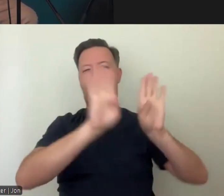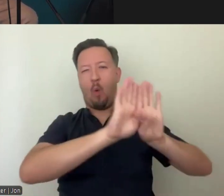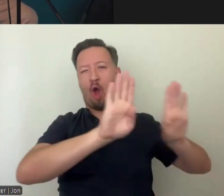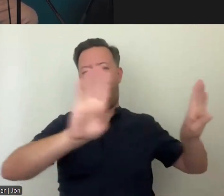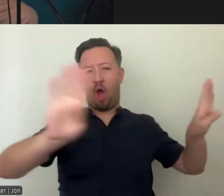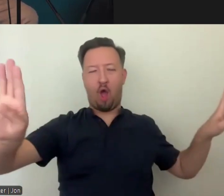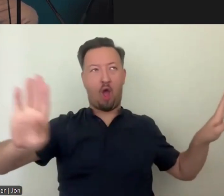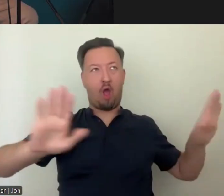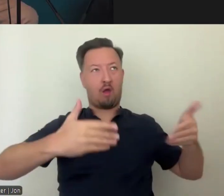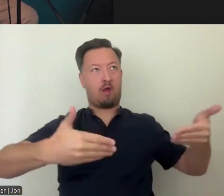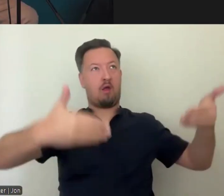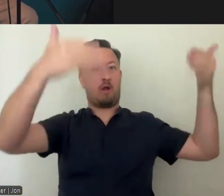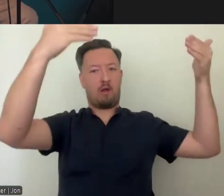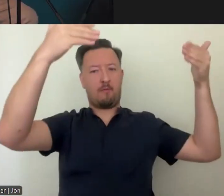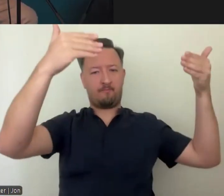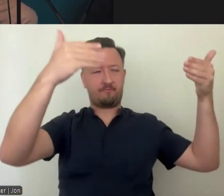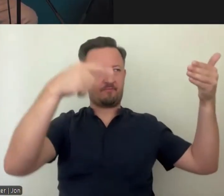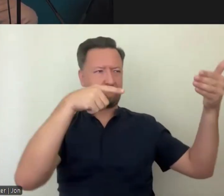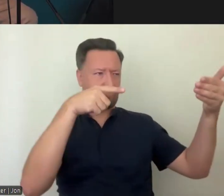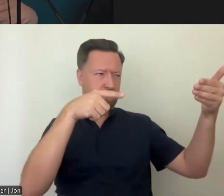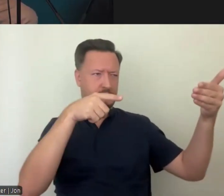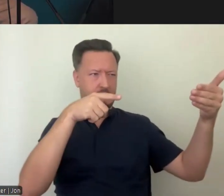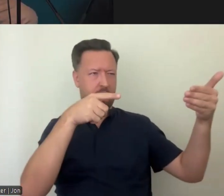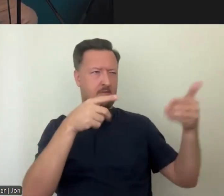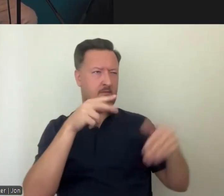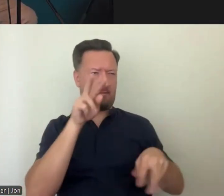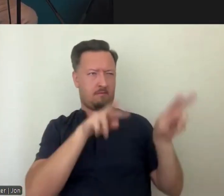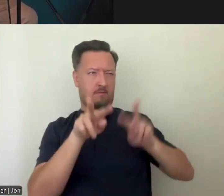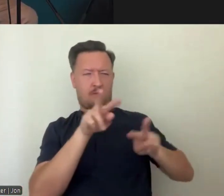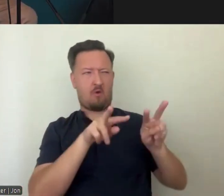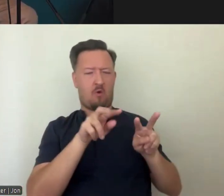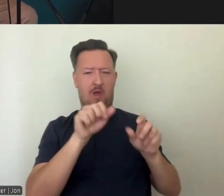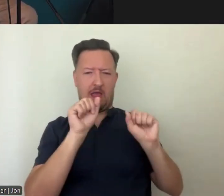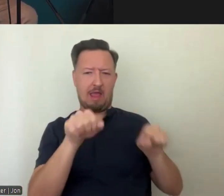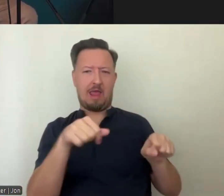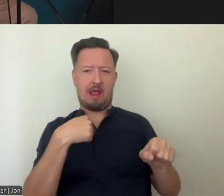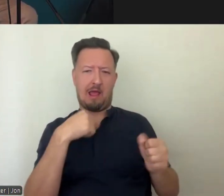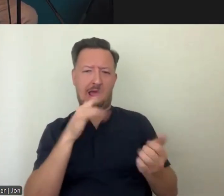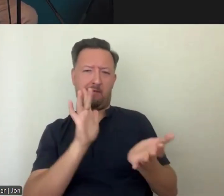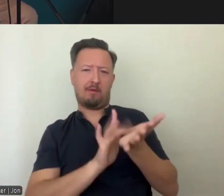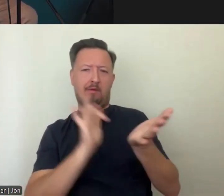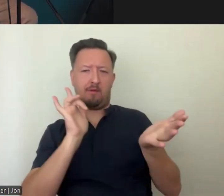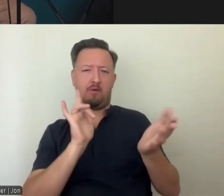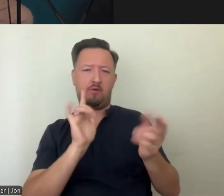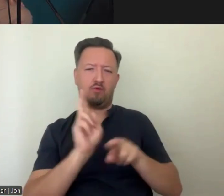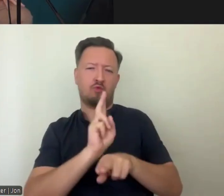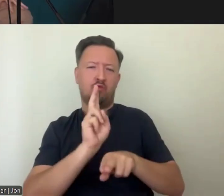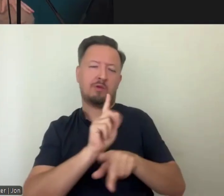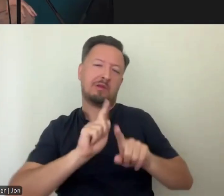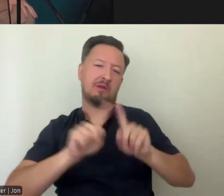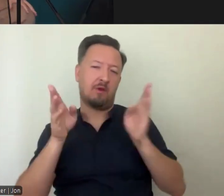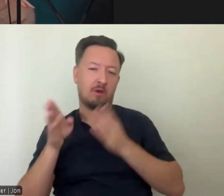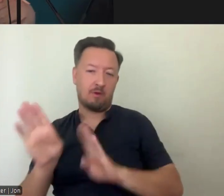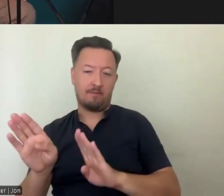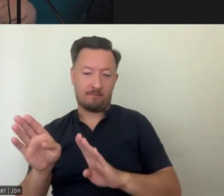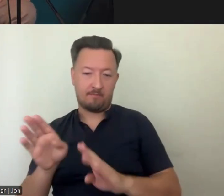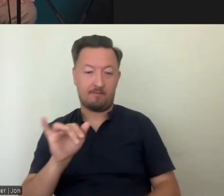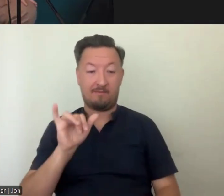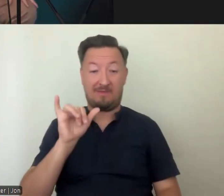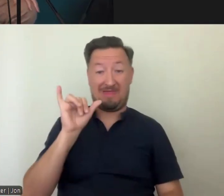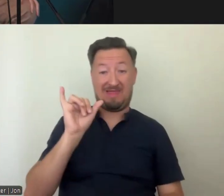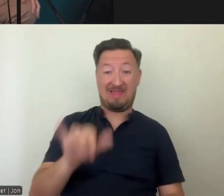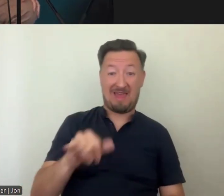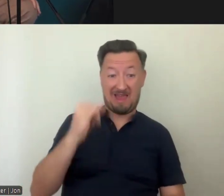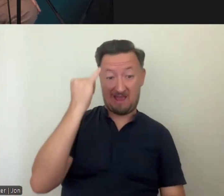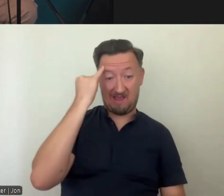perspective, it becomes something you can use to do things in a different way. That's actually a Taoist